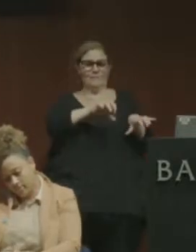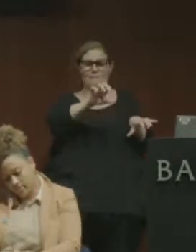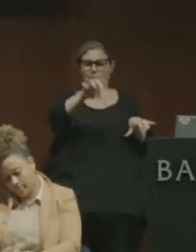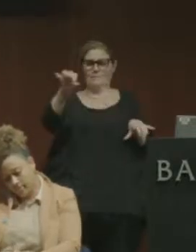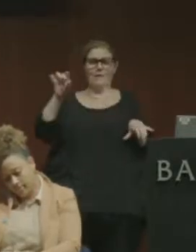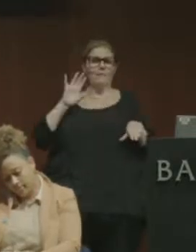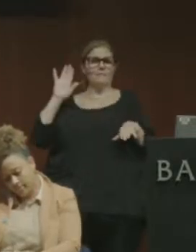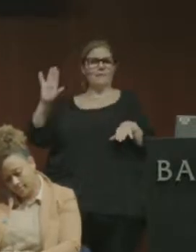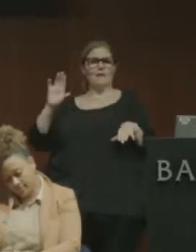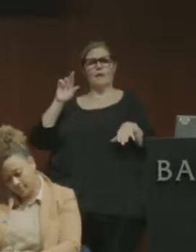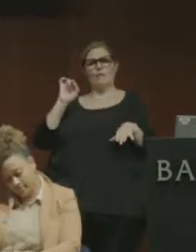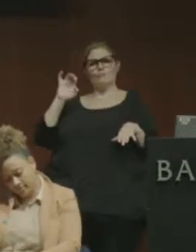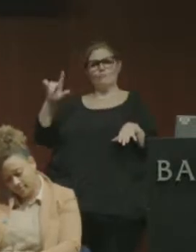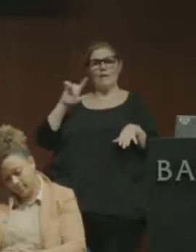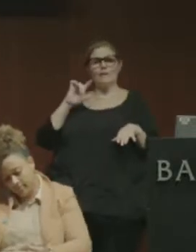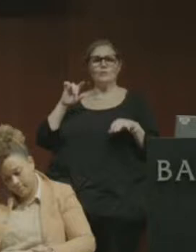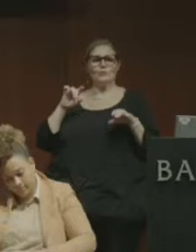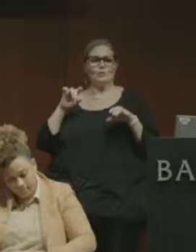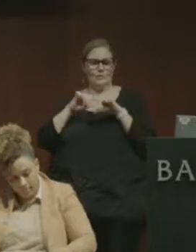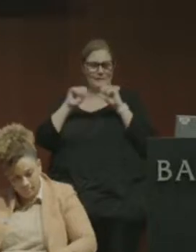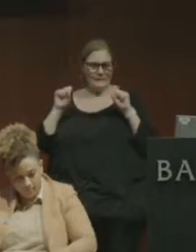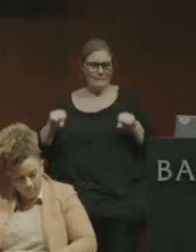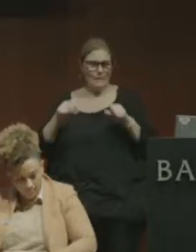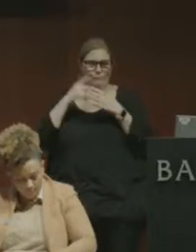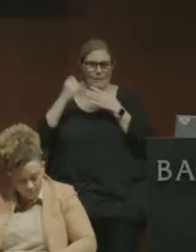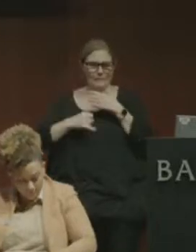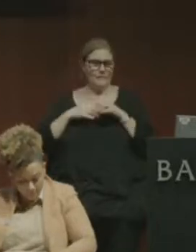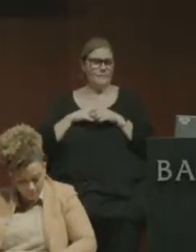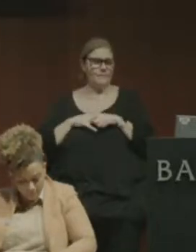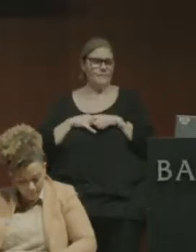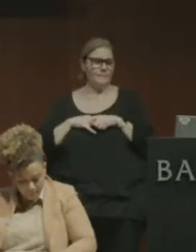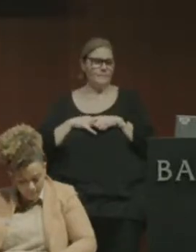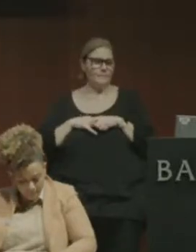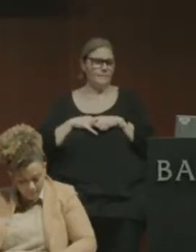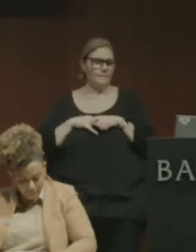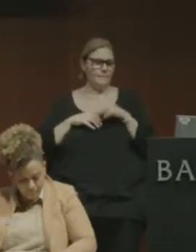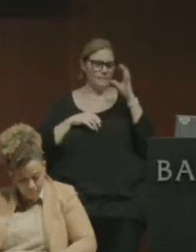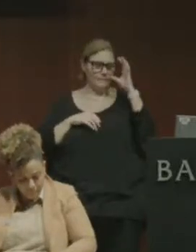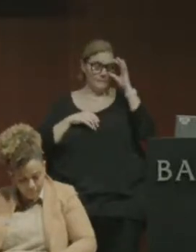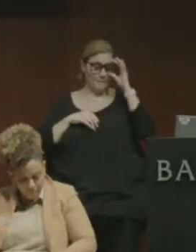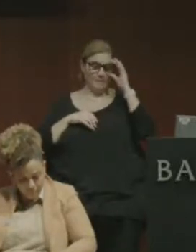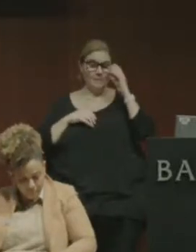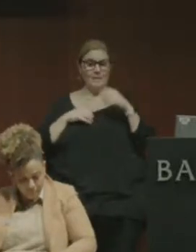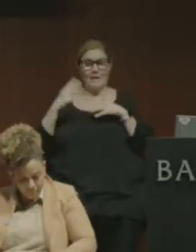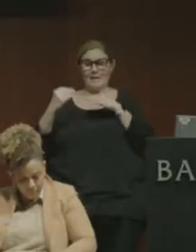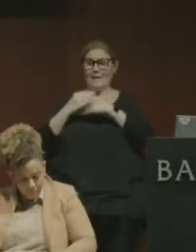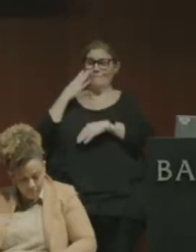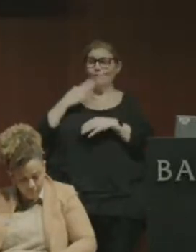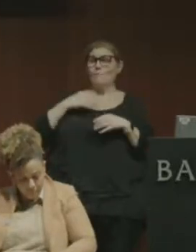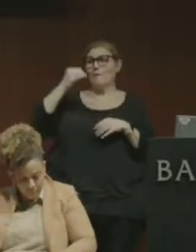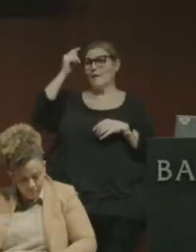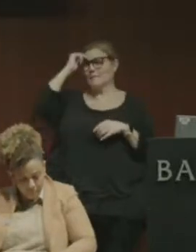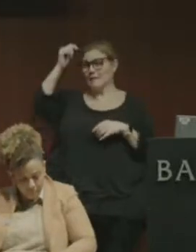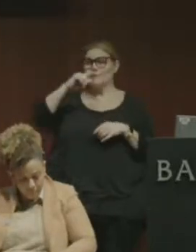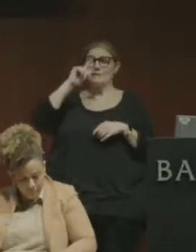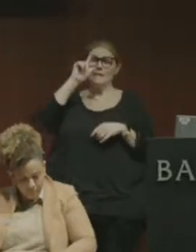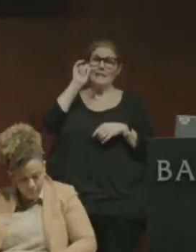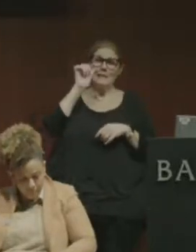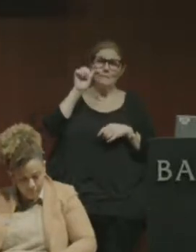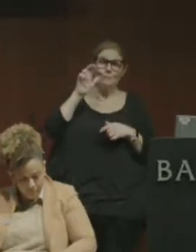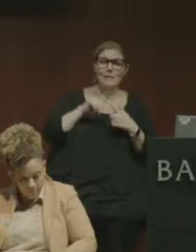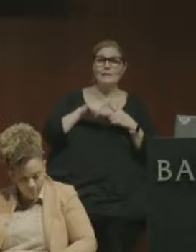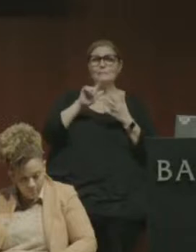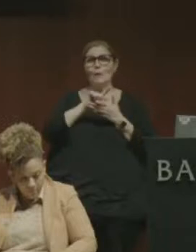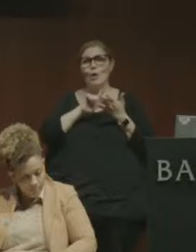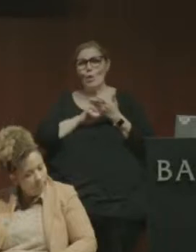their racial and racist imperial projects. Informed by theories of liberalism, law, order, and